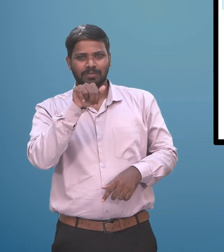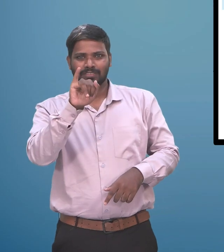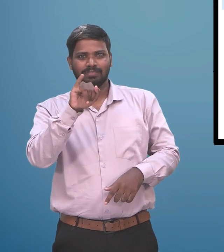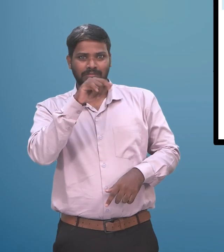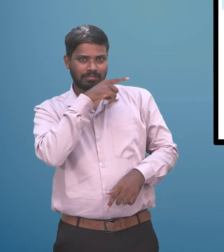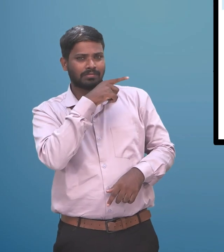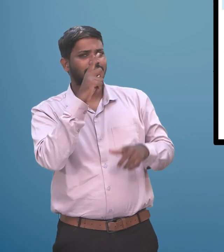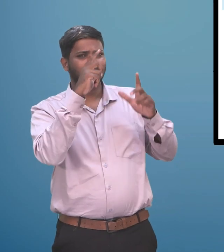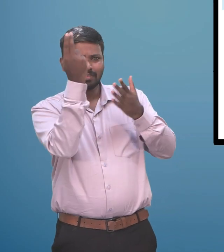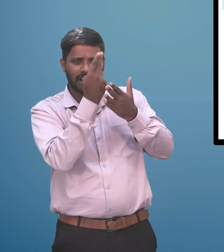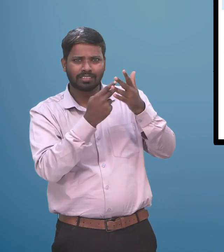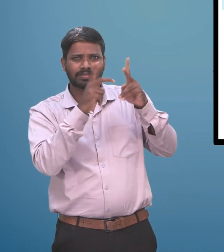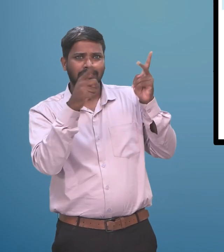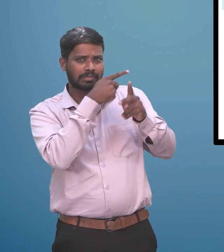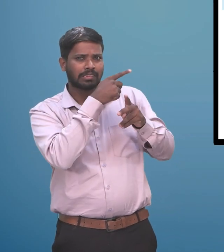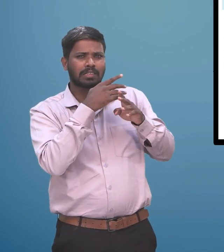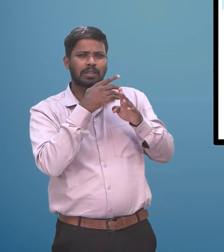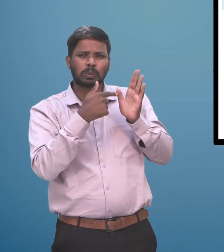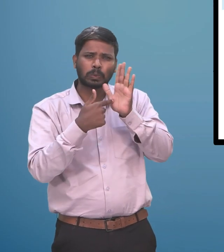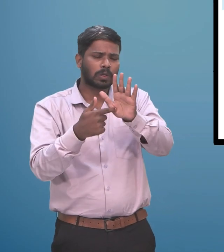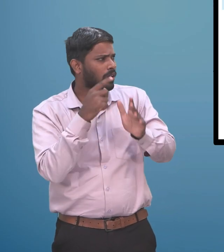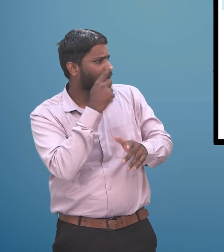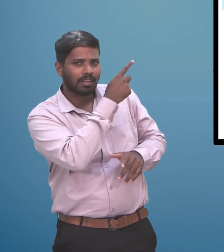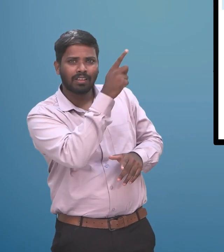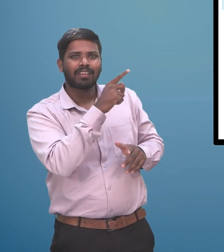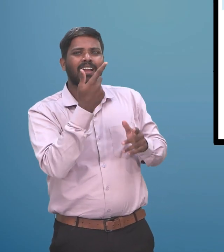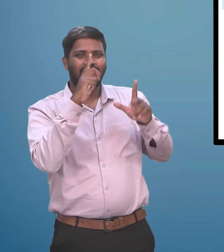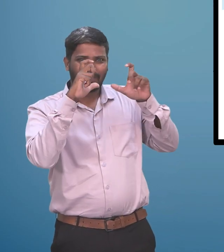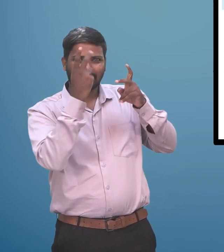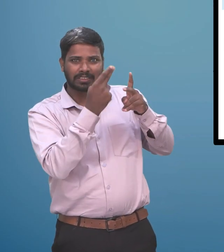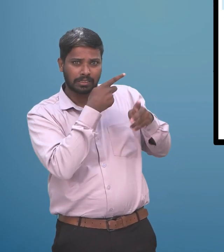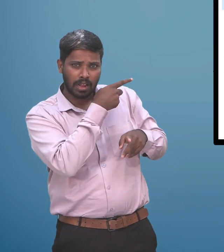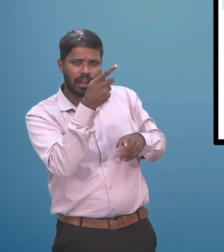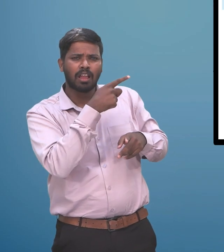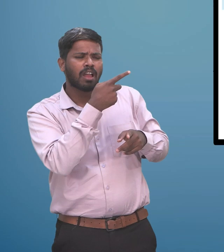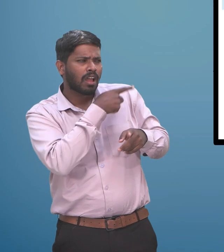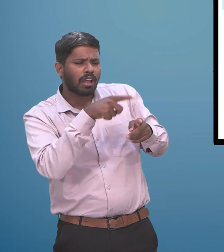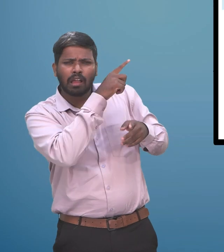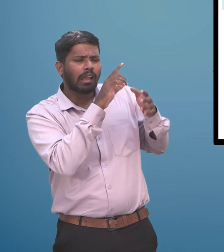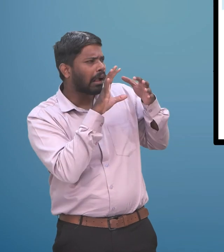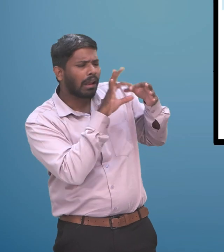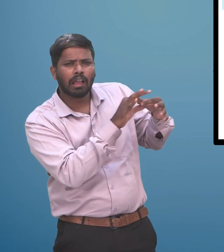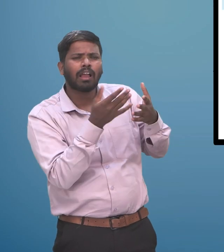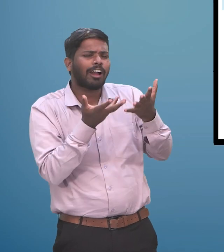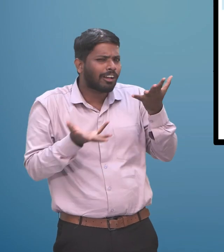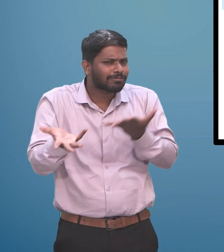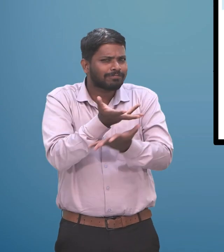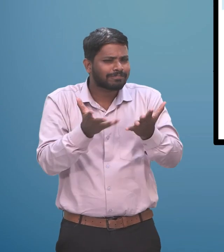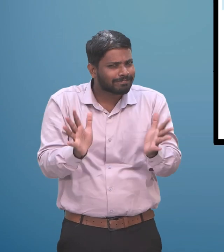or adapted into regional literatures in India and beyond. In addition, there are countless folk versions of